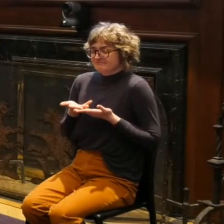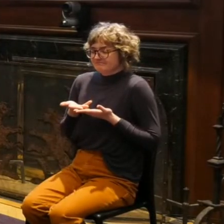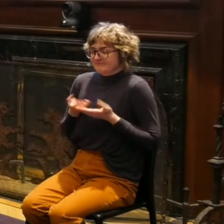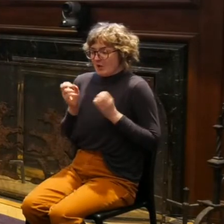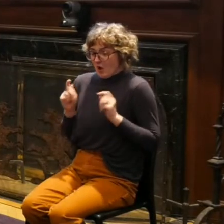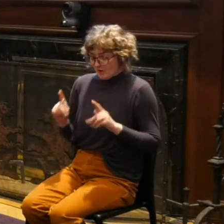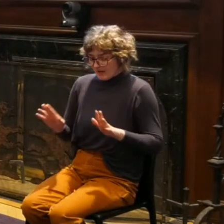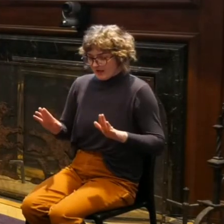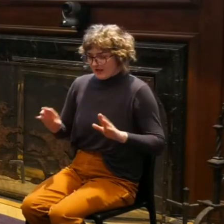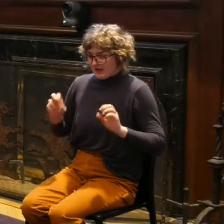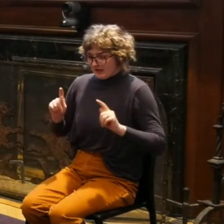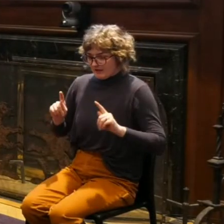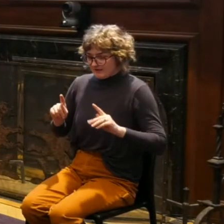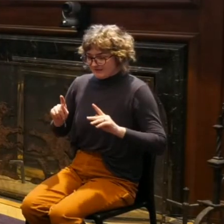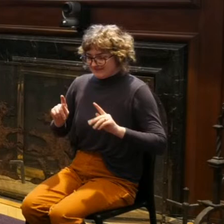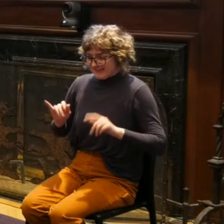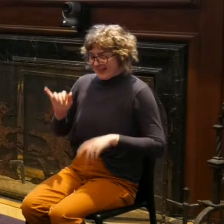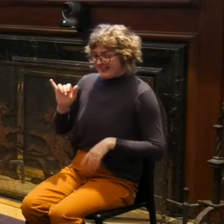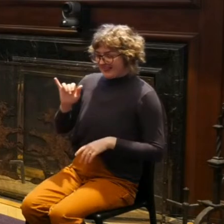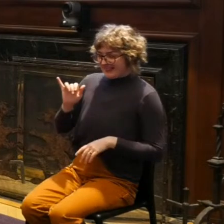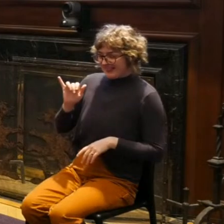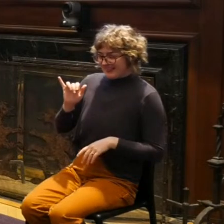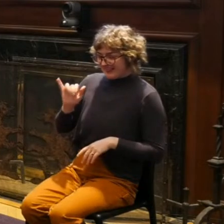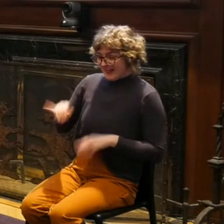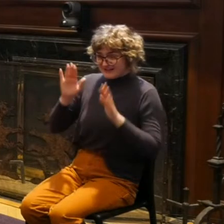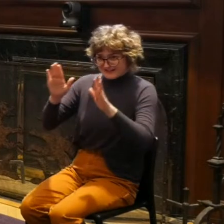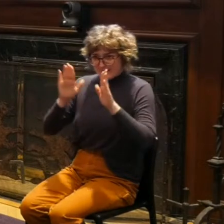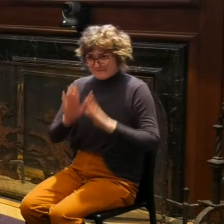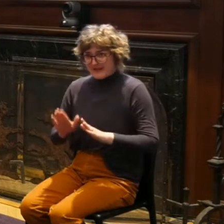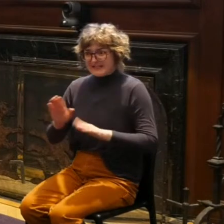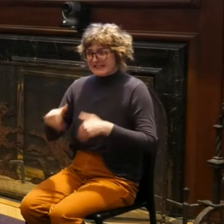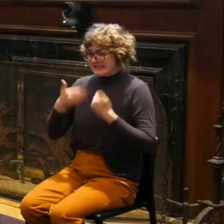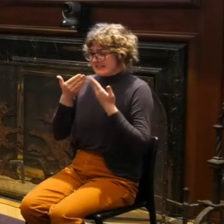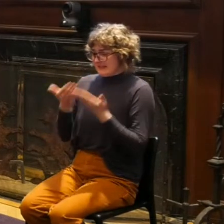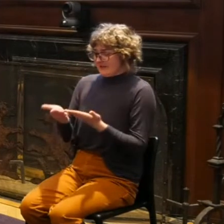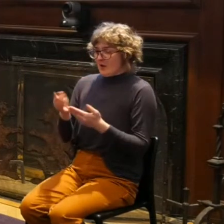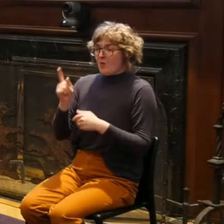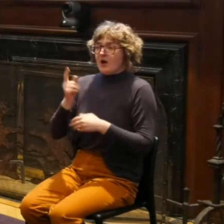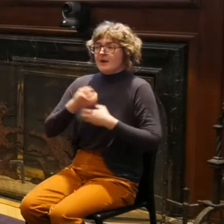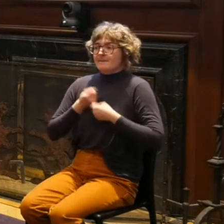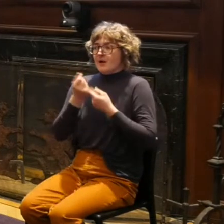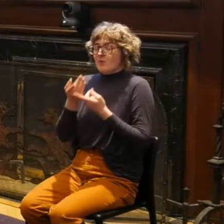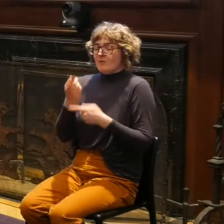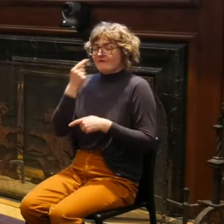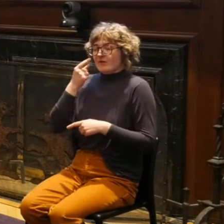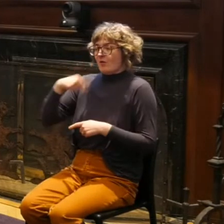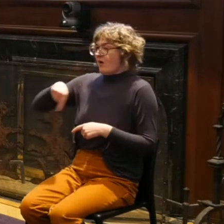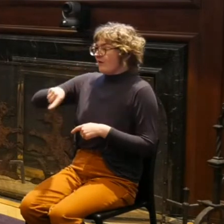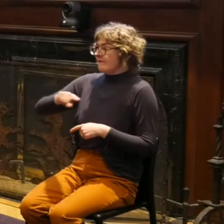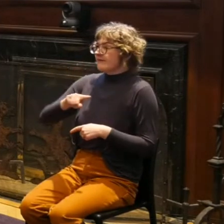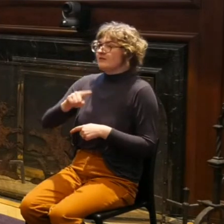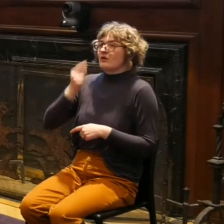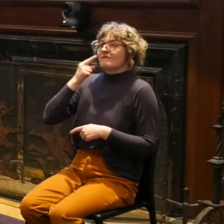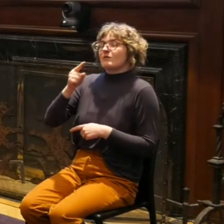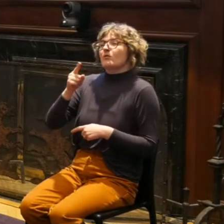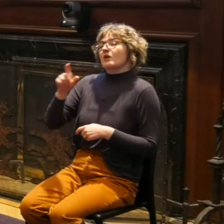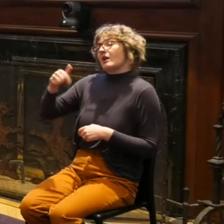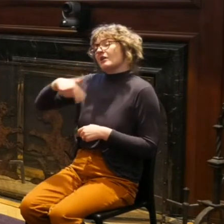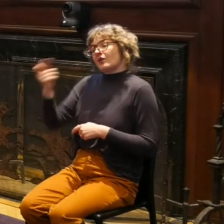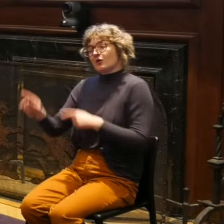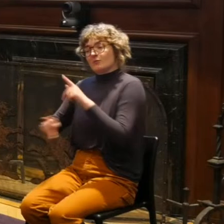Okay, that is... It's amazing that it's still there. One poem for you guys, one poem for somebody